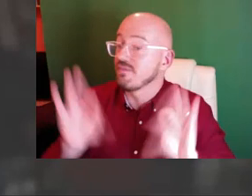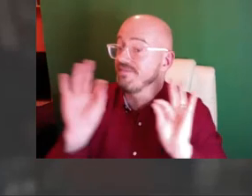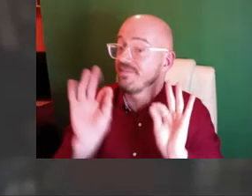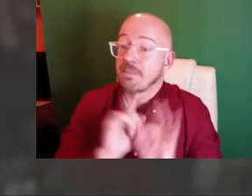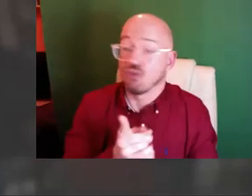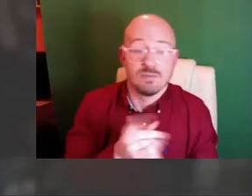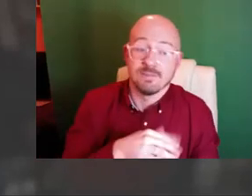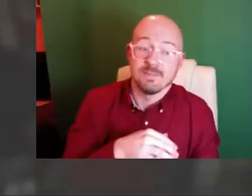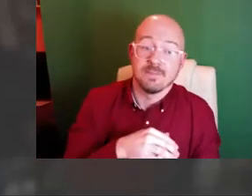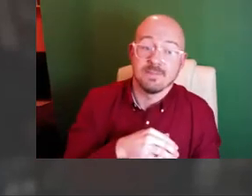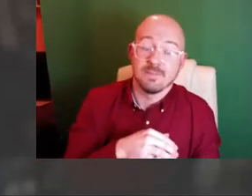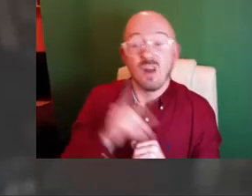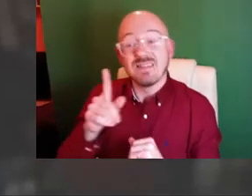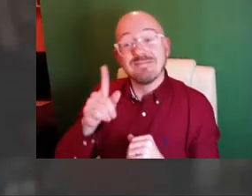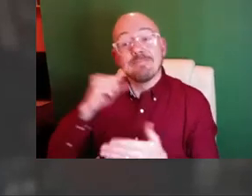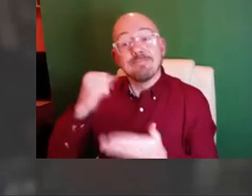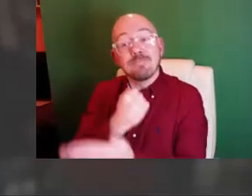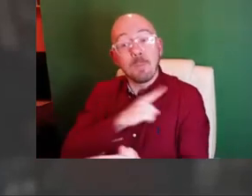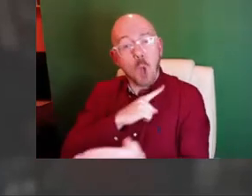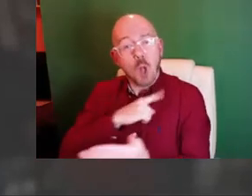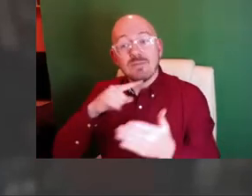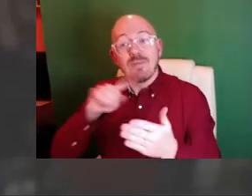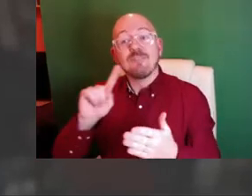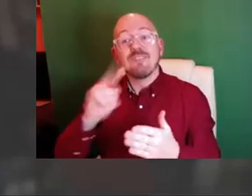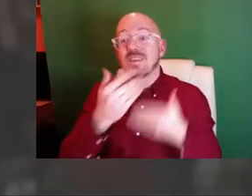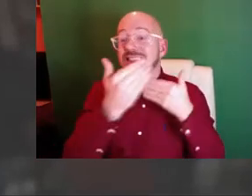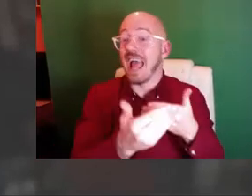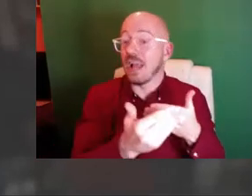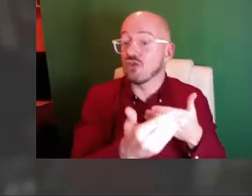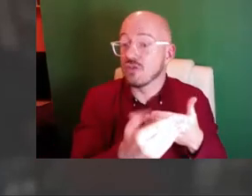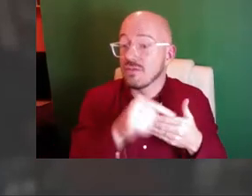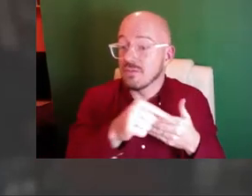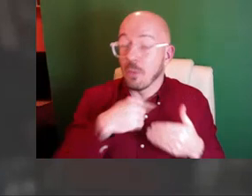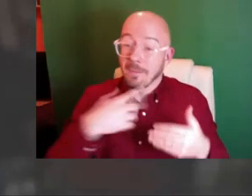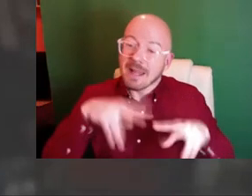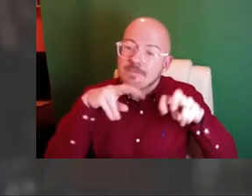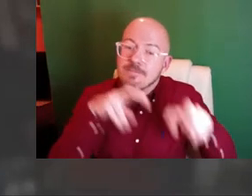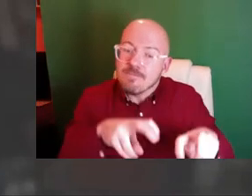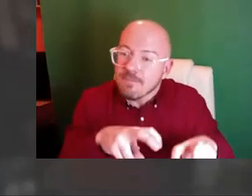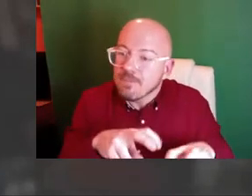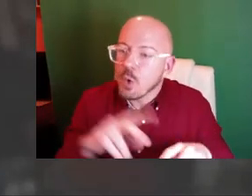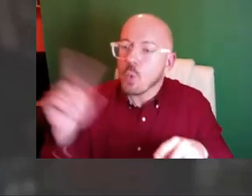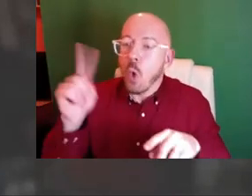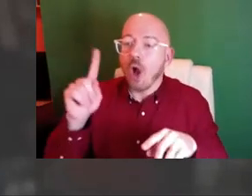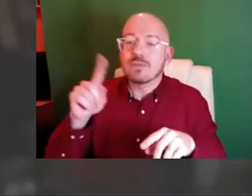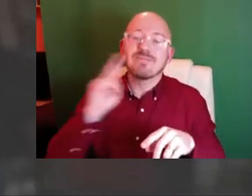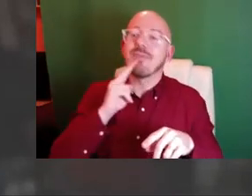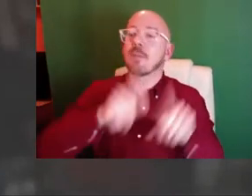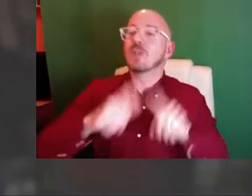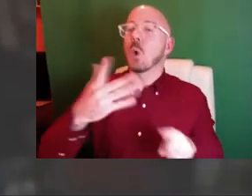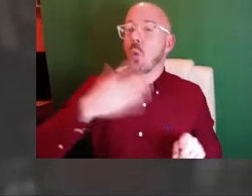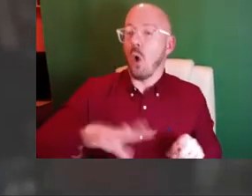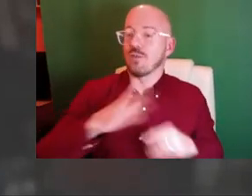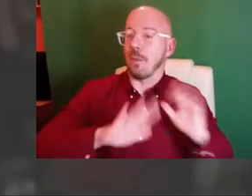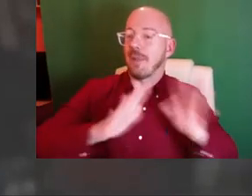children have the right to access BSL or be exposed to BSL from a young age in education, even though this was a